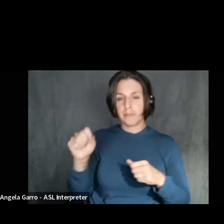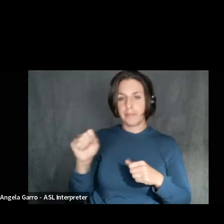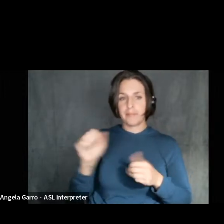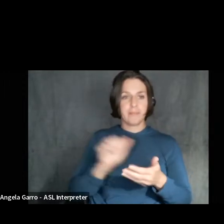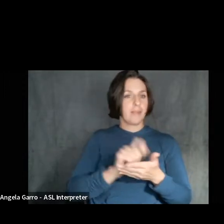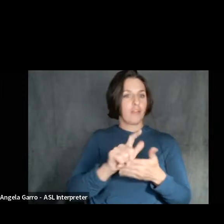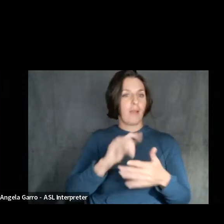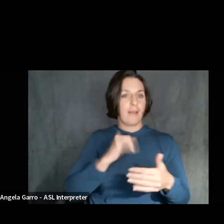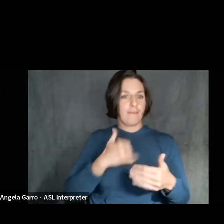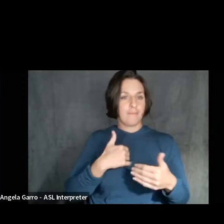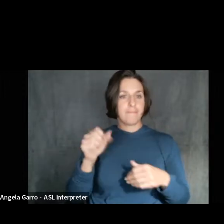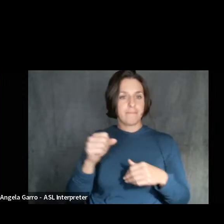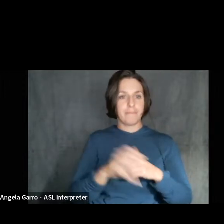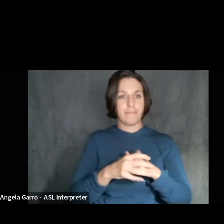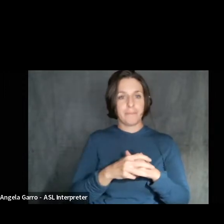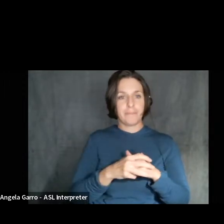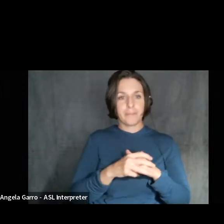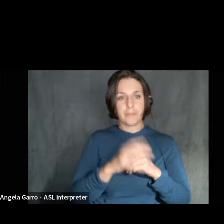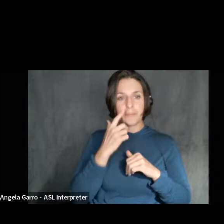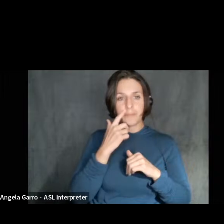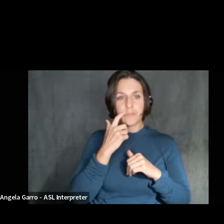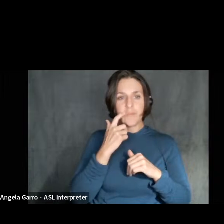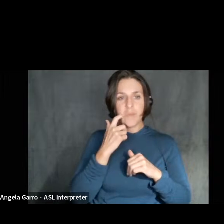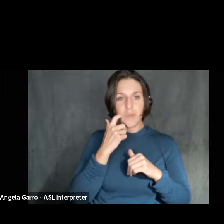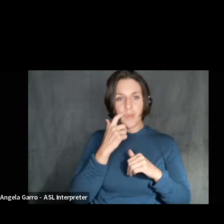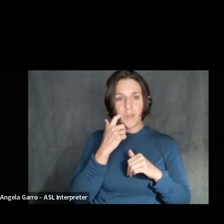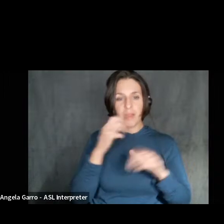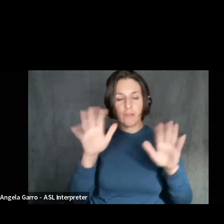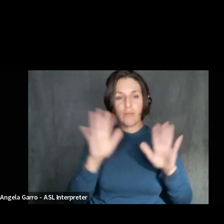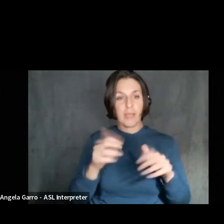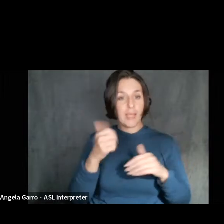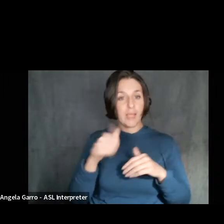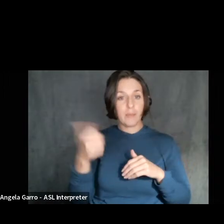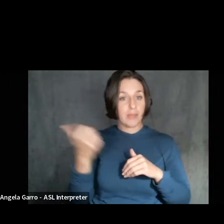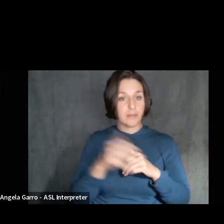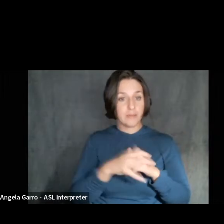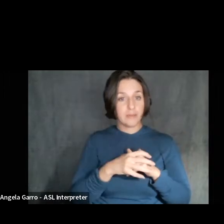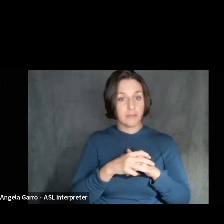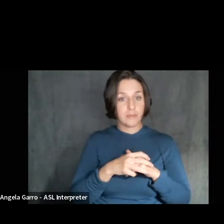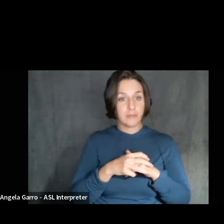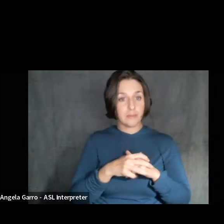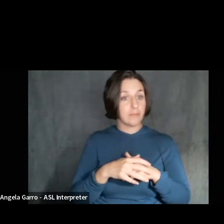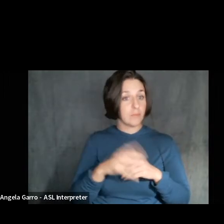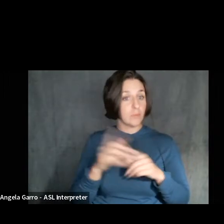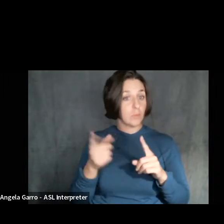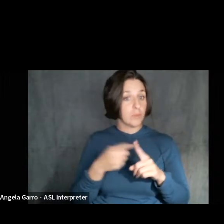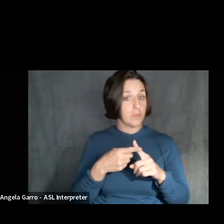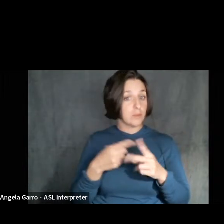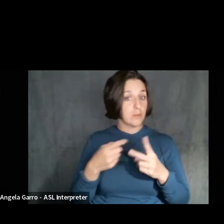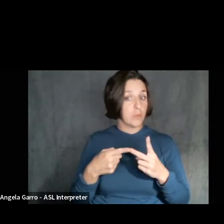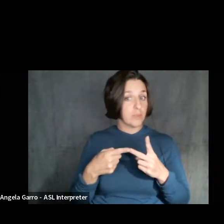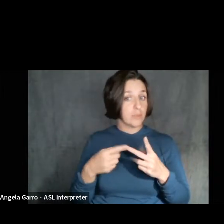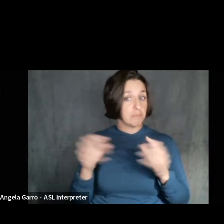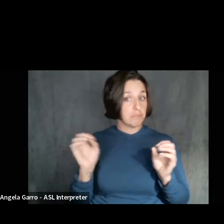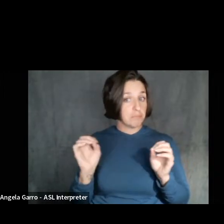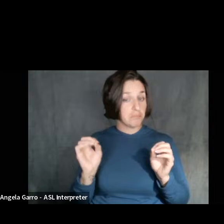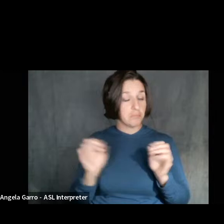but. Great. Anybody else? Going once, going twice. Okay.